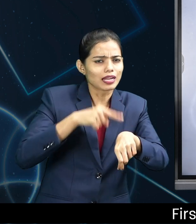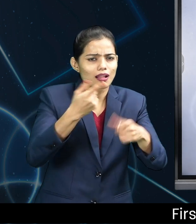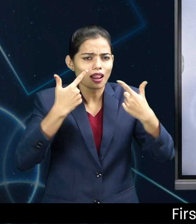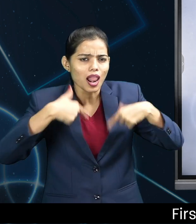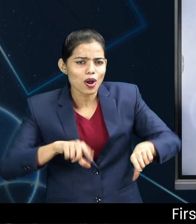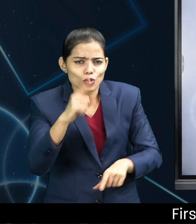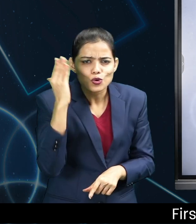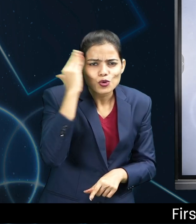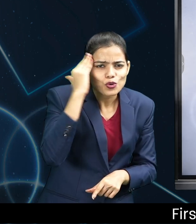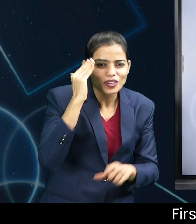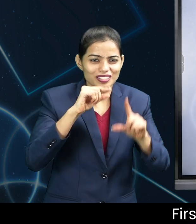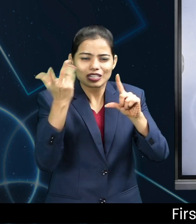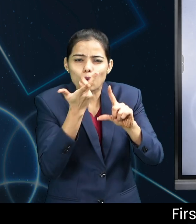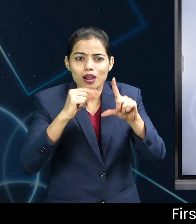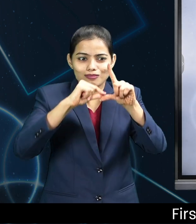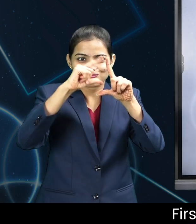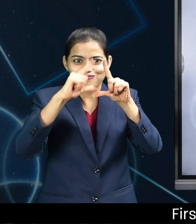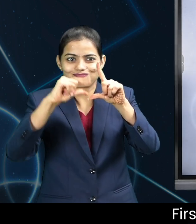First, let us know what is statistics.